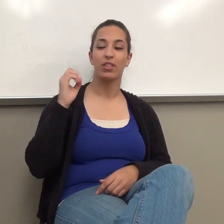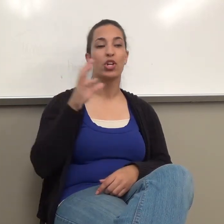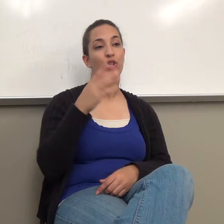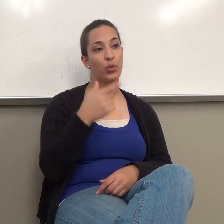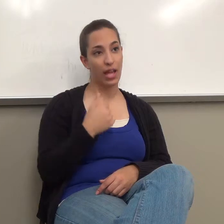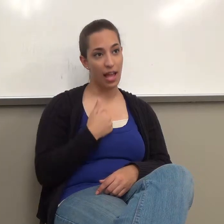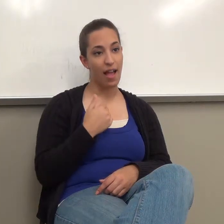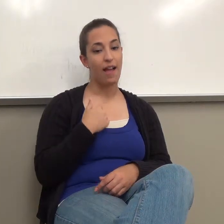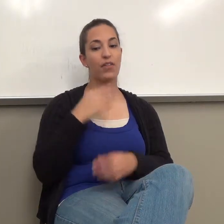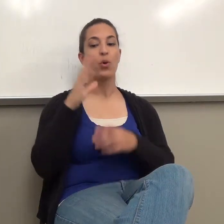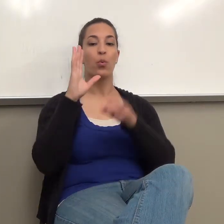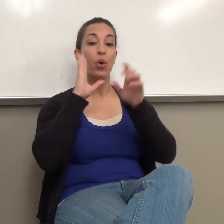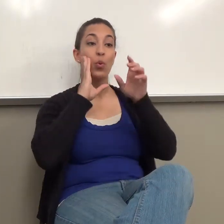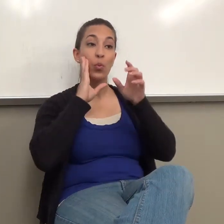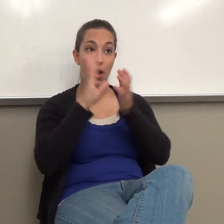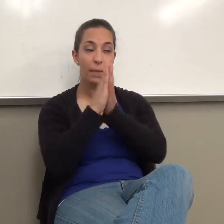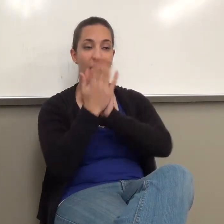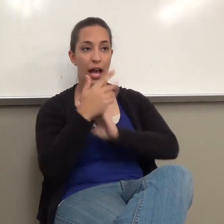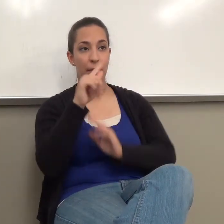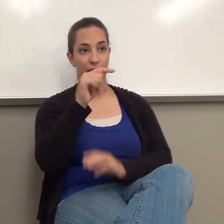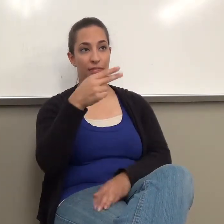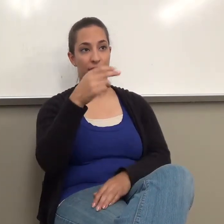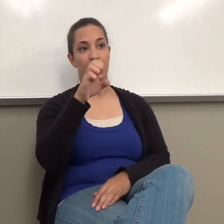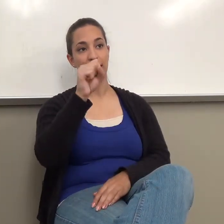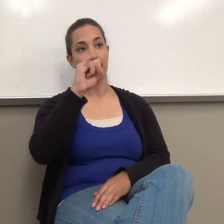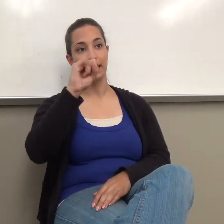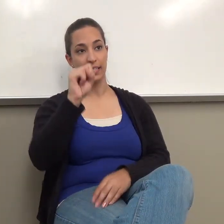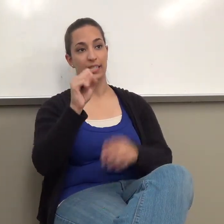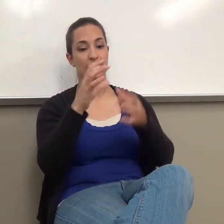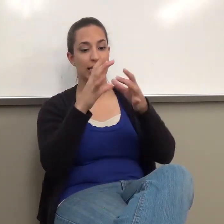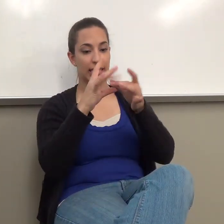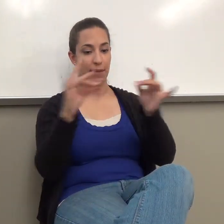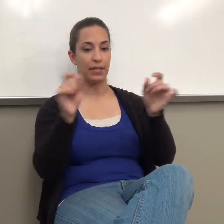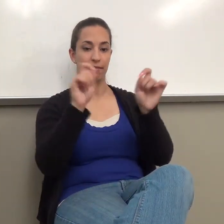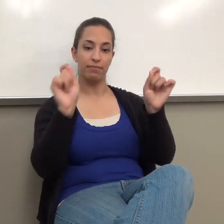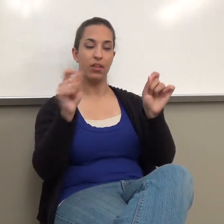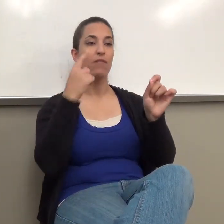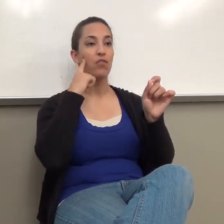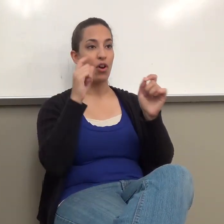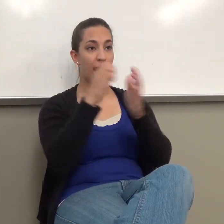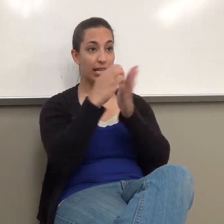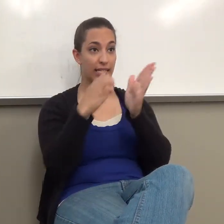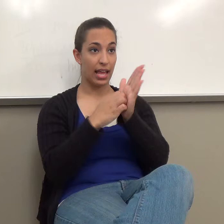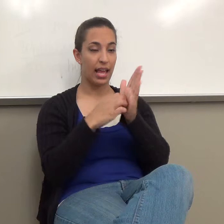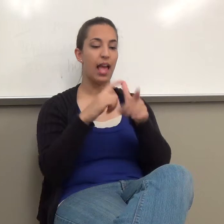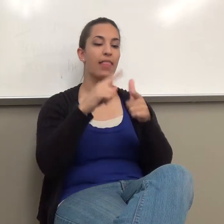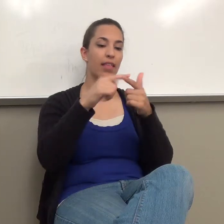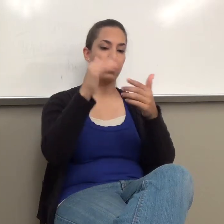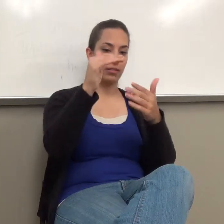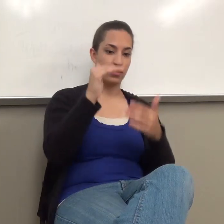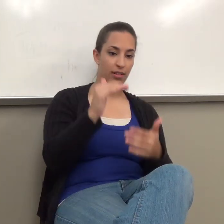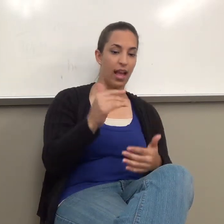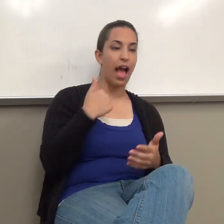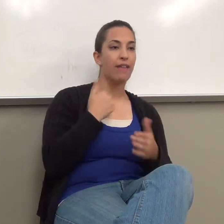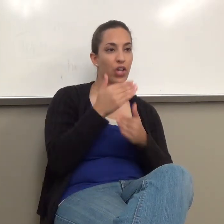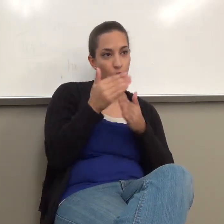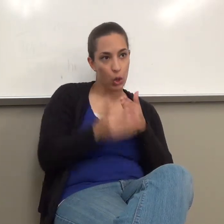the thesis statement for an essay, and then you're going to have a concluding paragraph that ties the